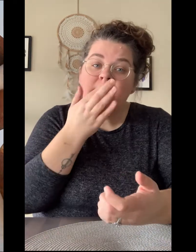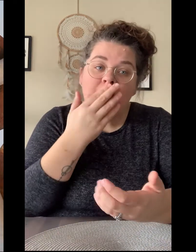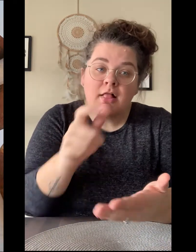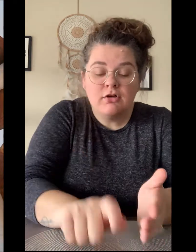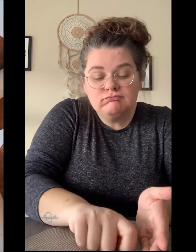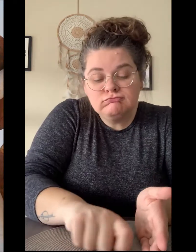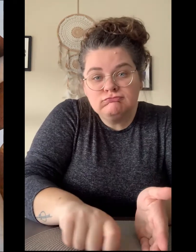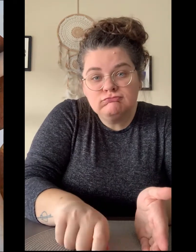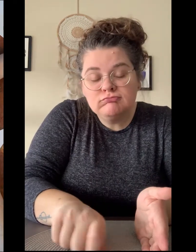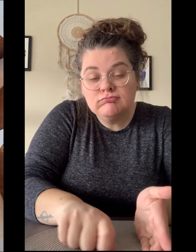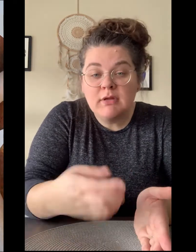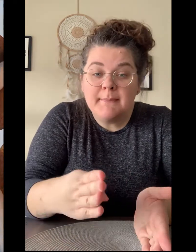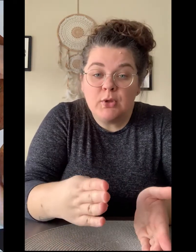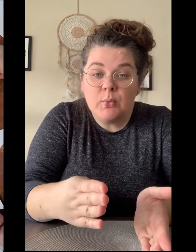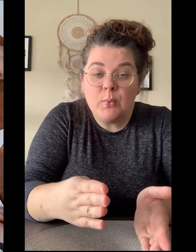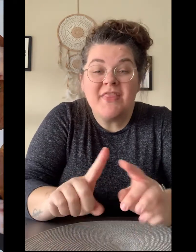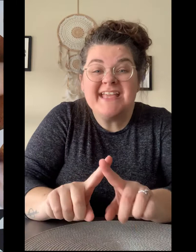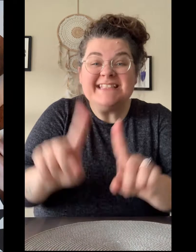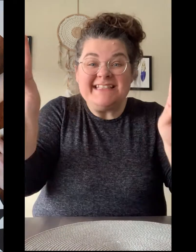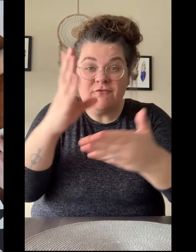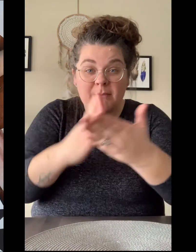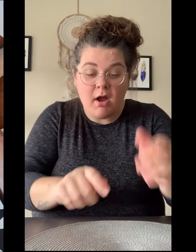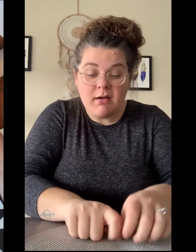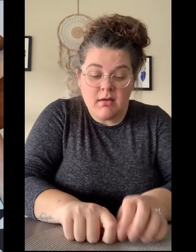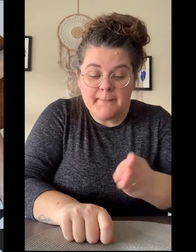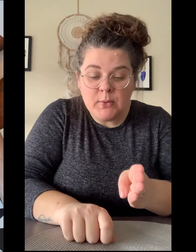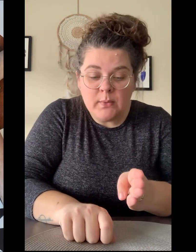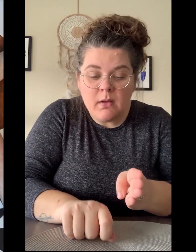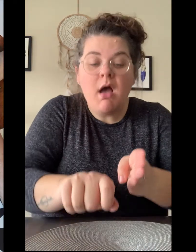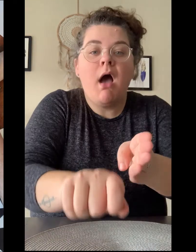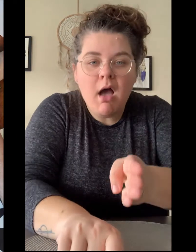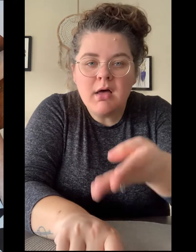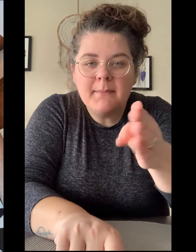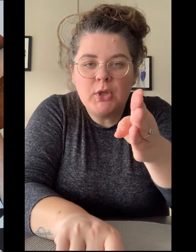There's a blue. Skip to another part of the fish.